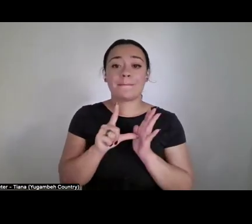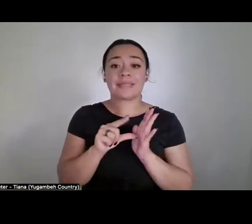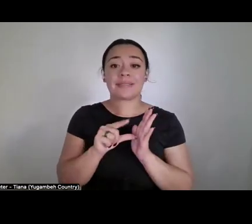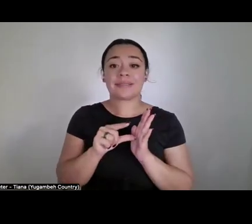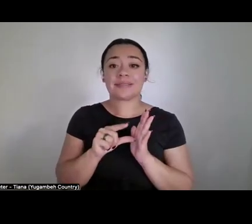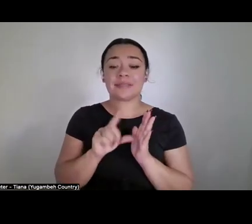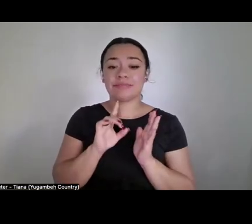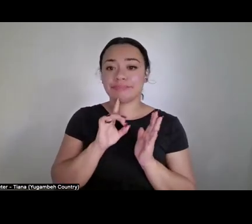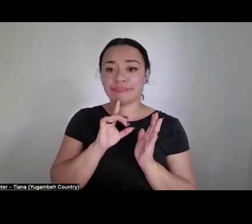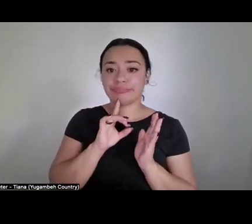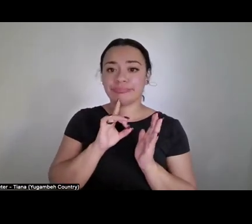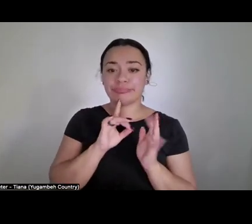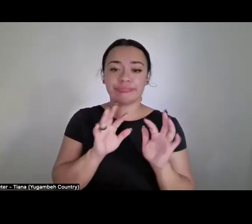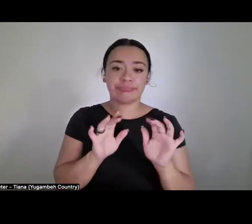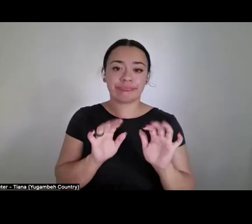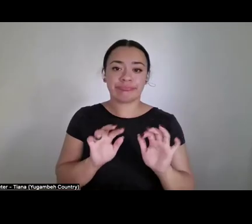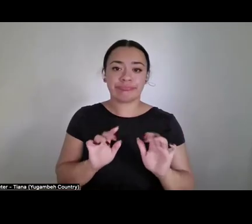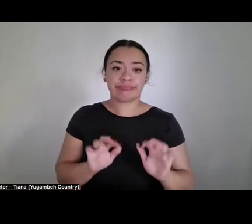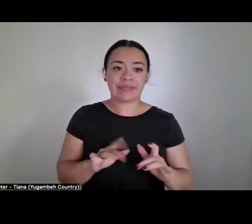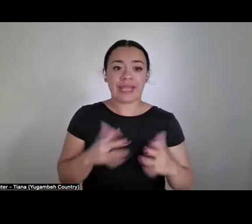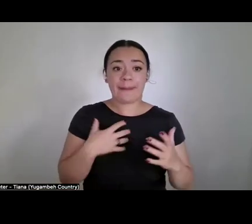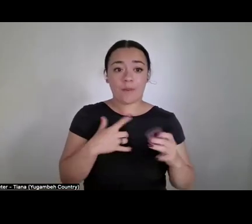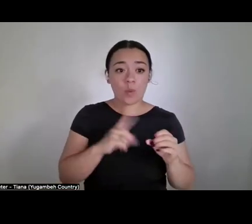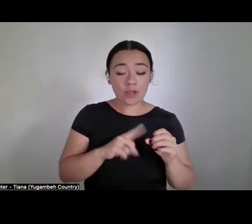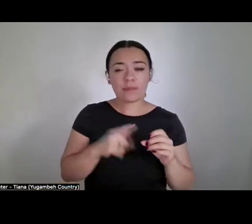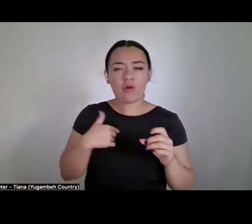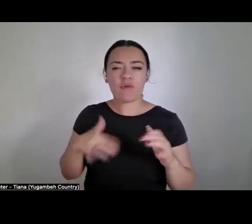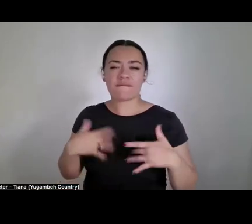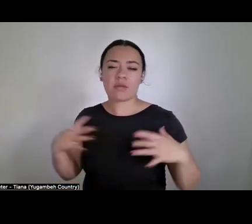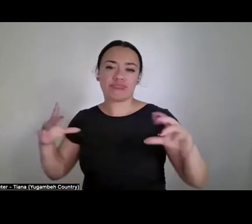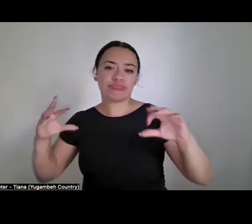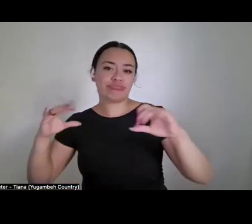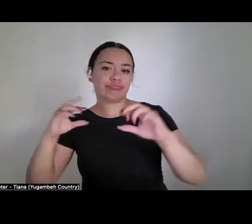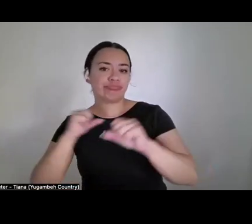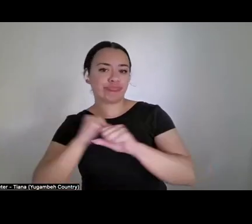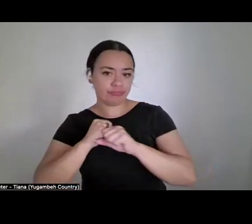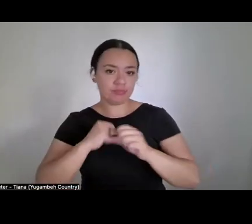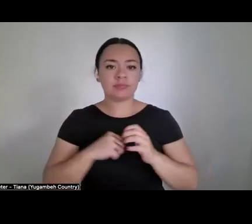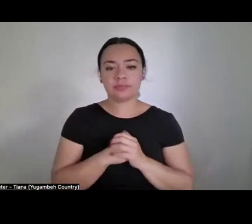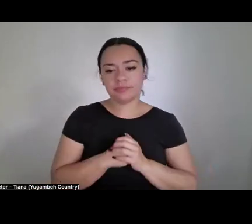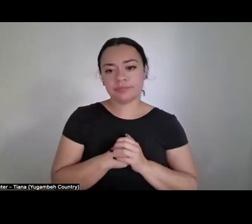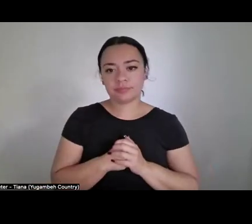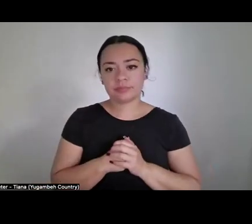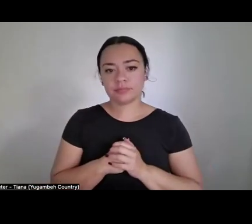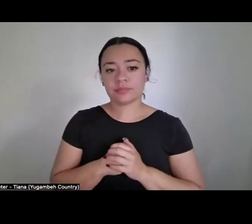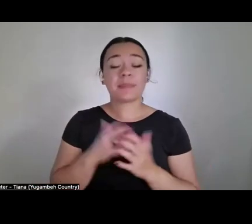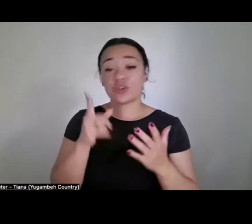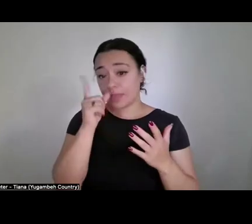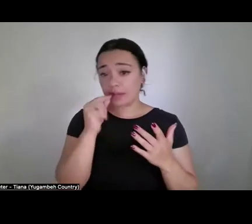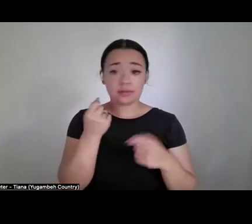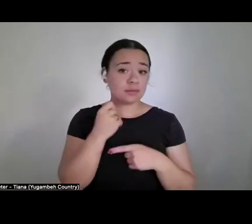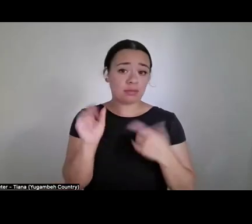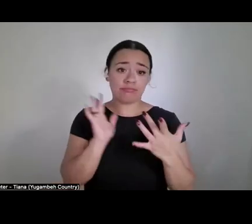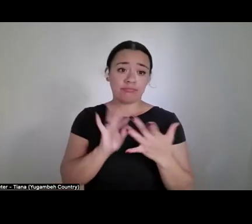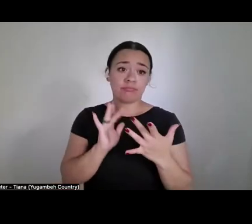It feels like we're coming to a close. But as Via said earlier, you can still keep